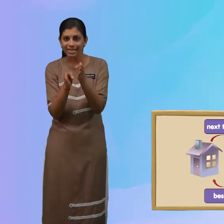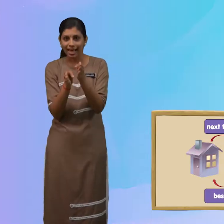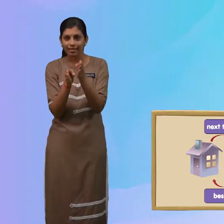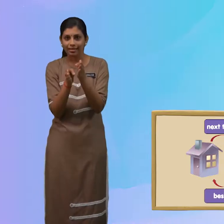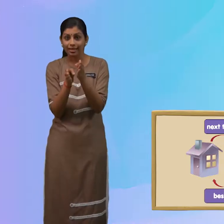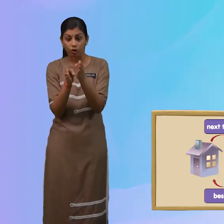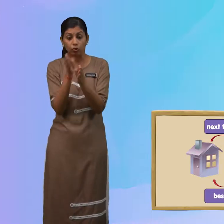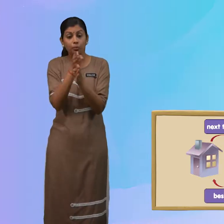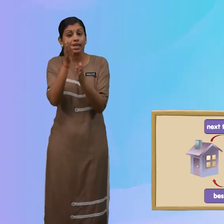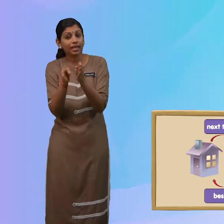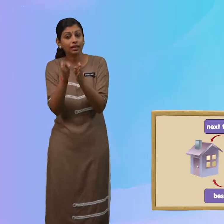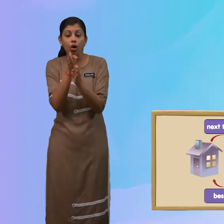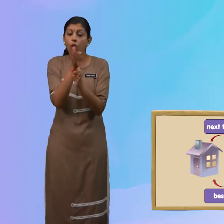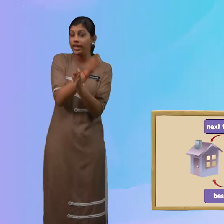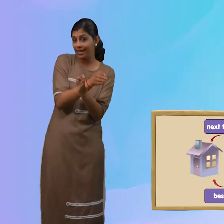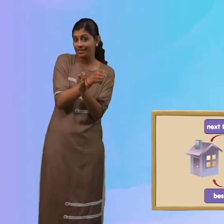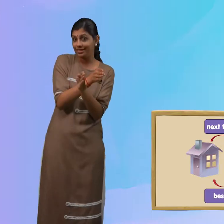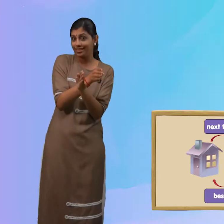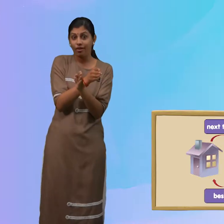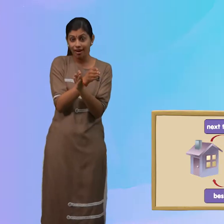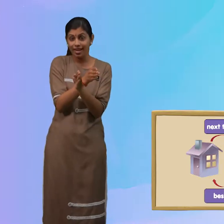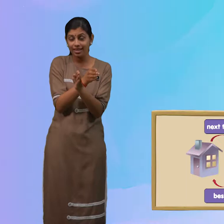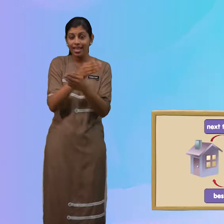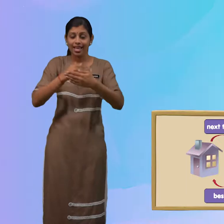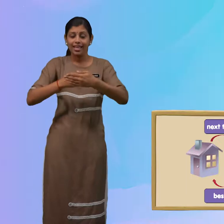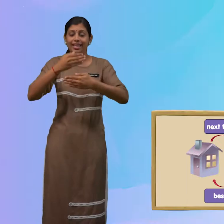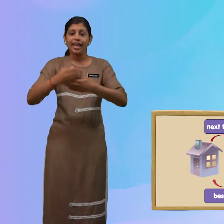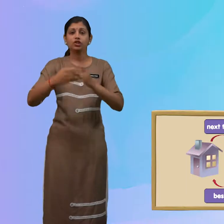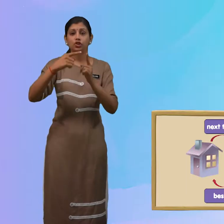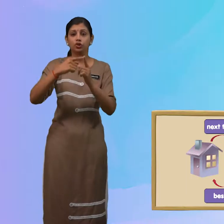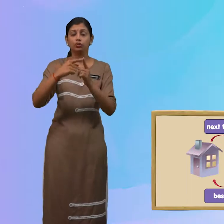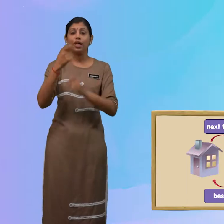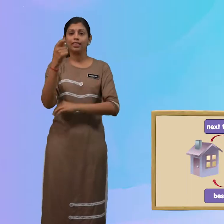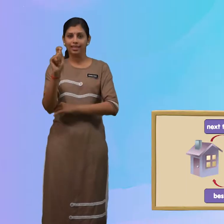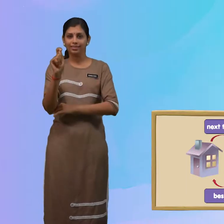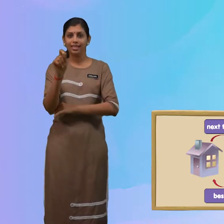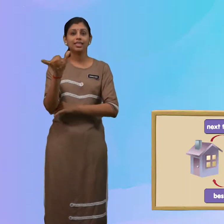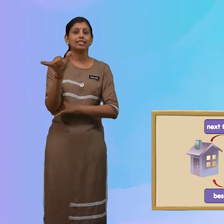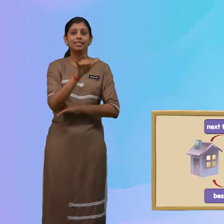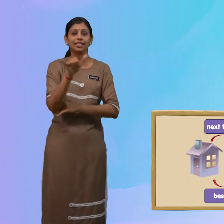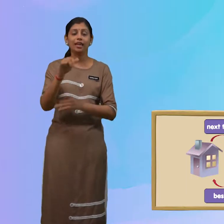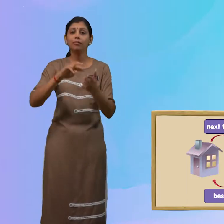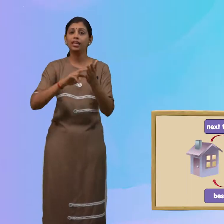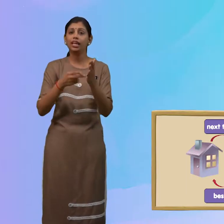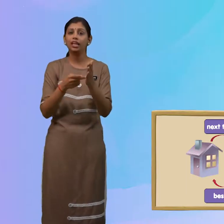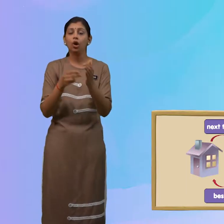beside. It could be here or here. Alright? Next to the is the same meaning